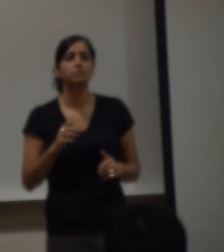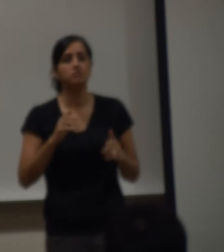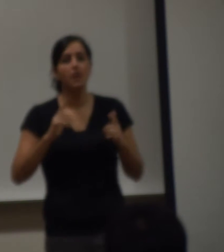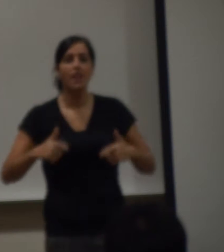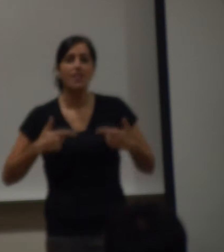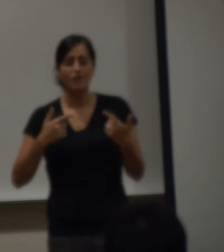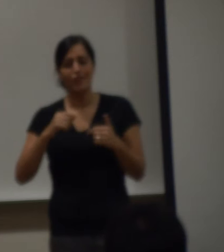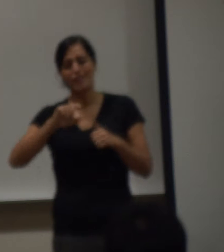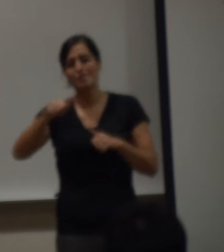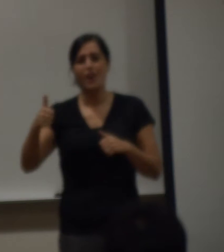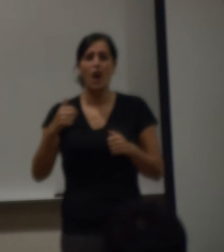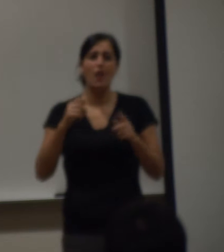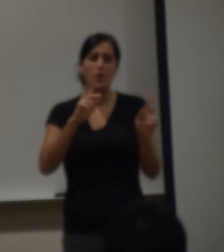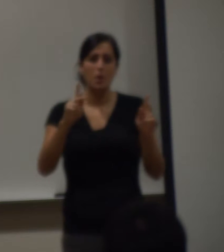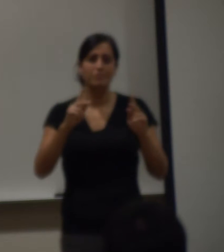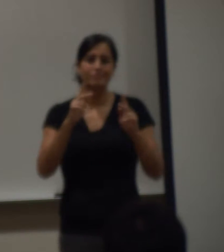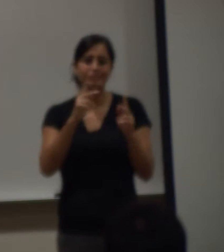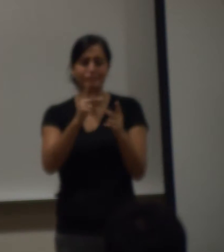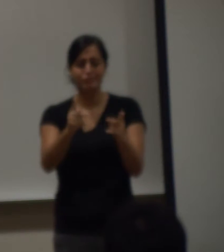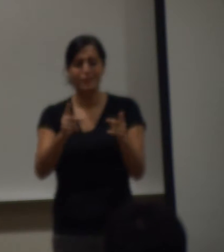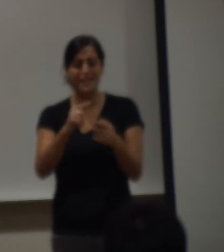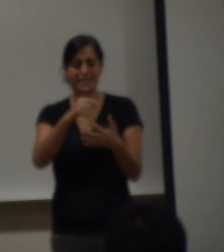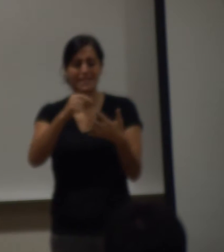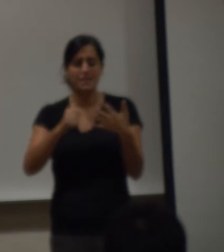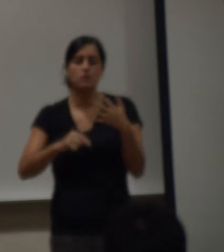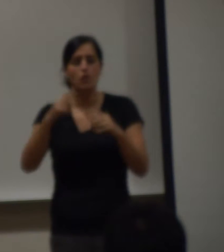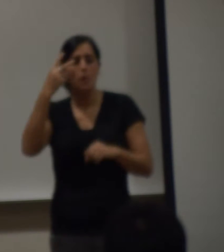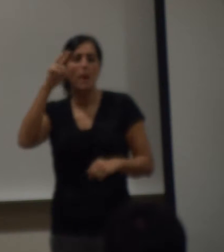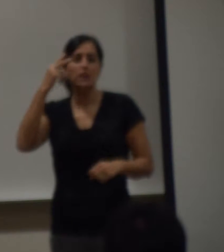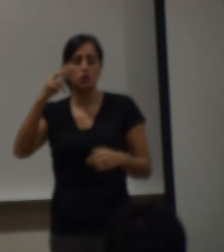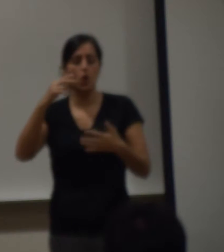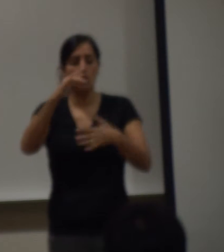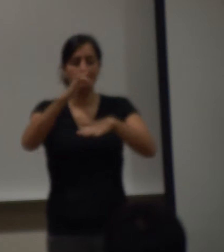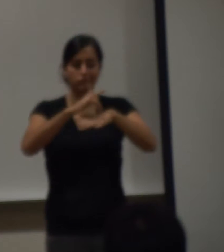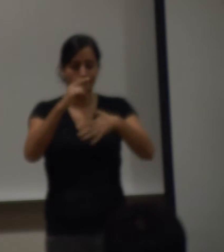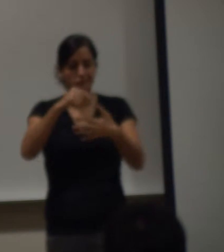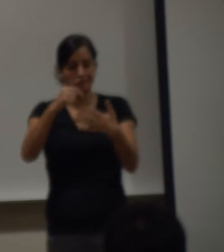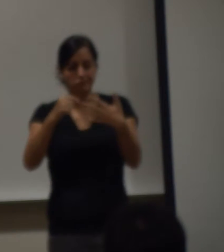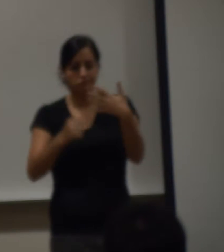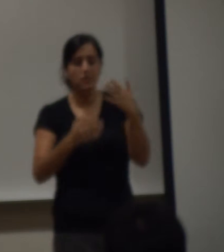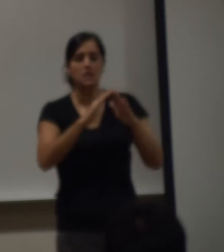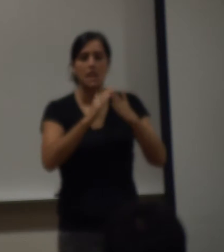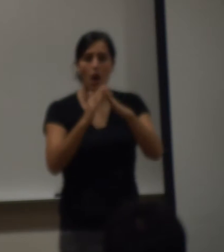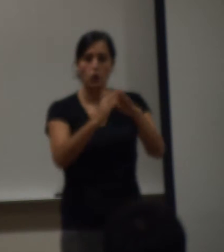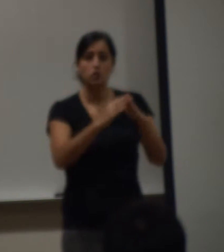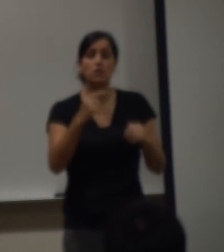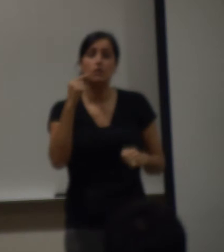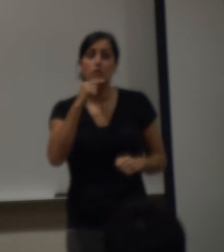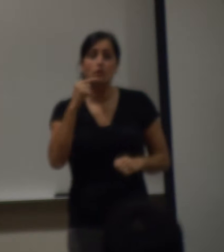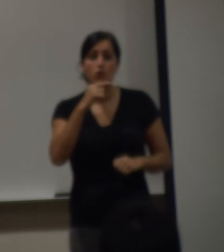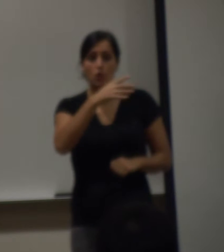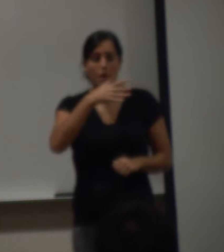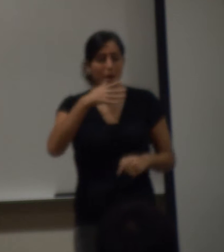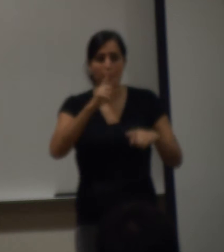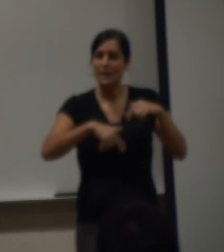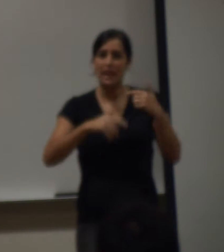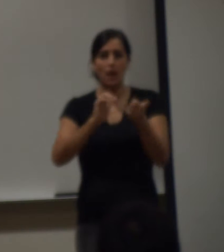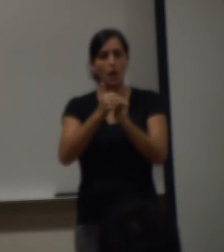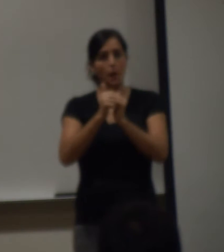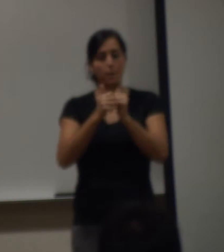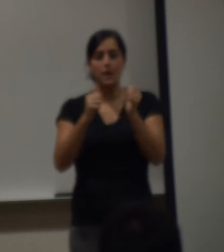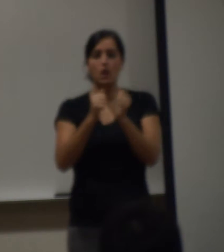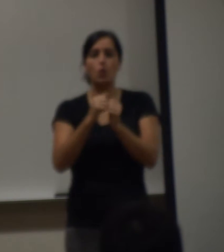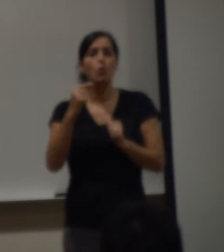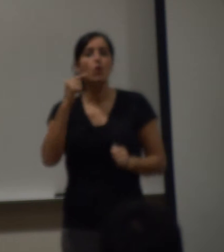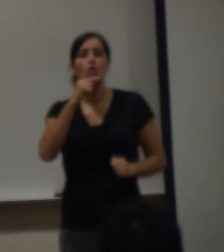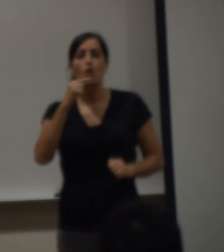in Oaxaca, in Mexico, these estates in Mexico, but had not been able to compete with corn